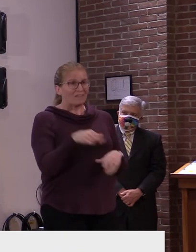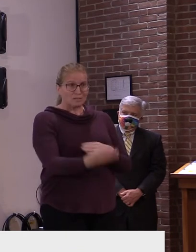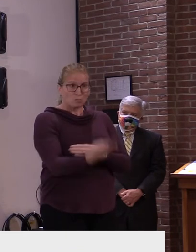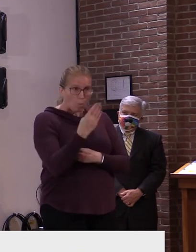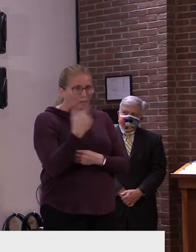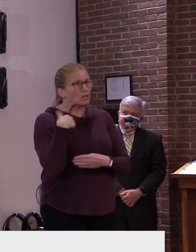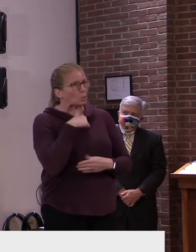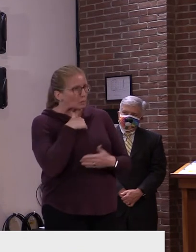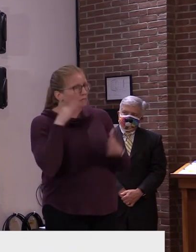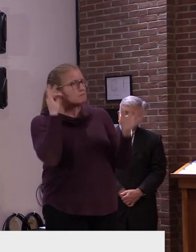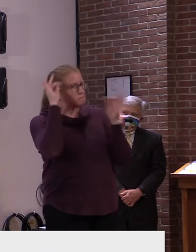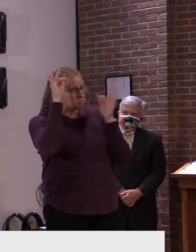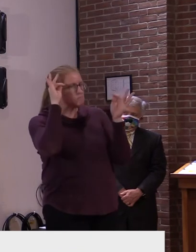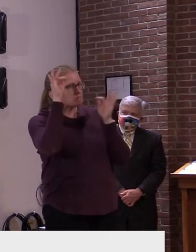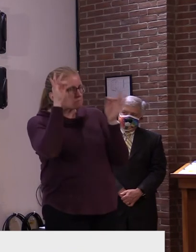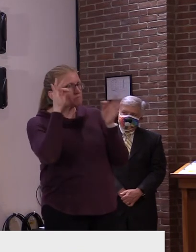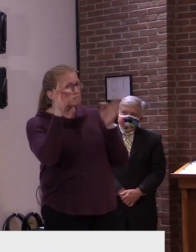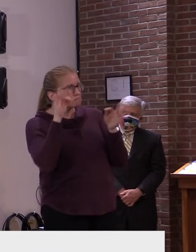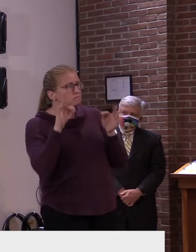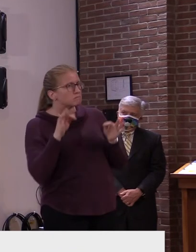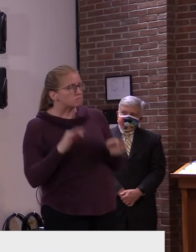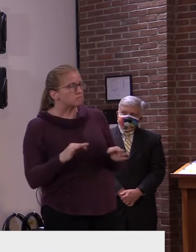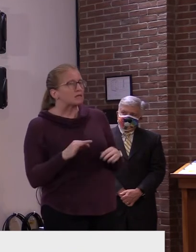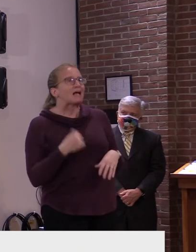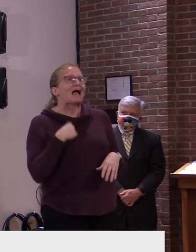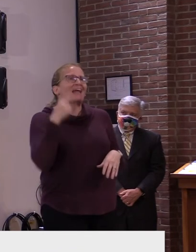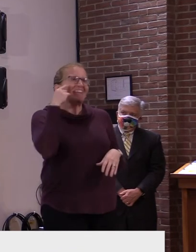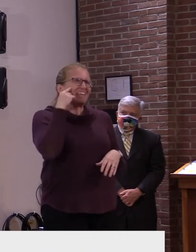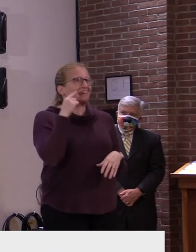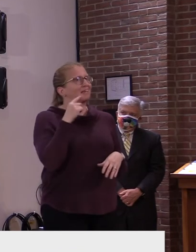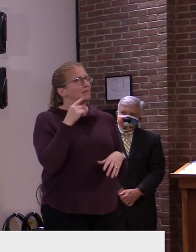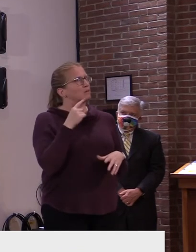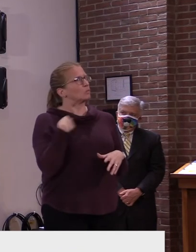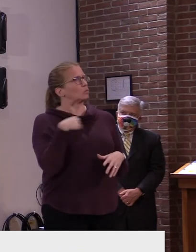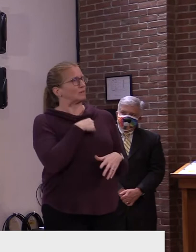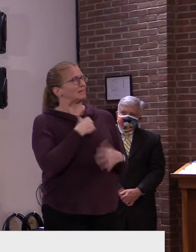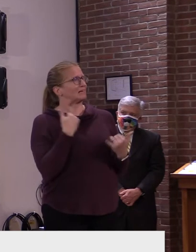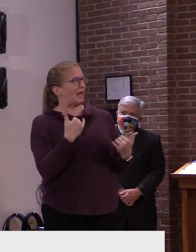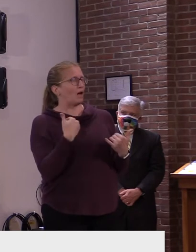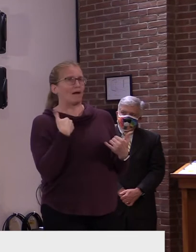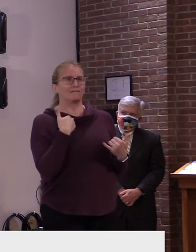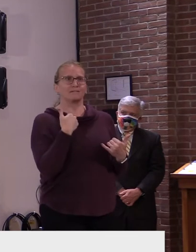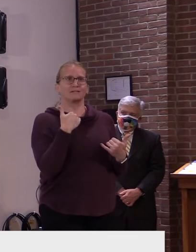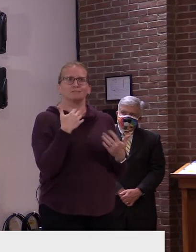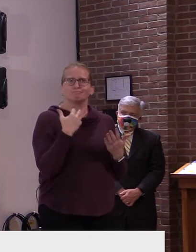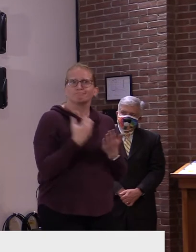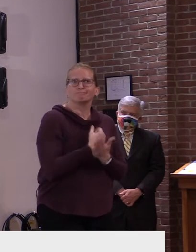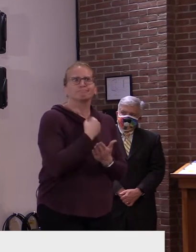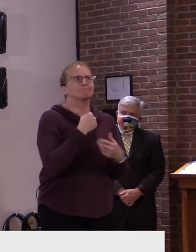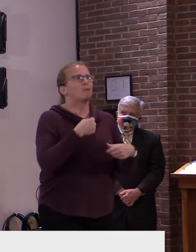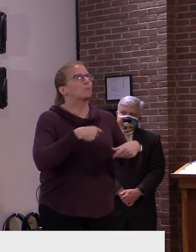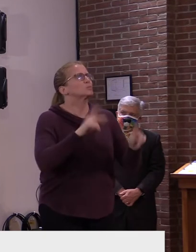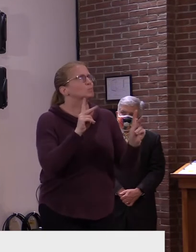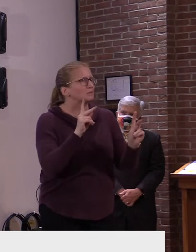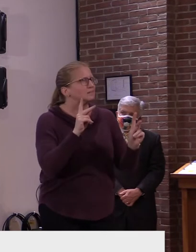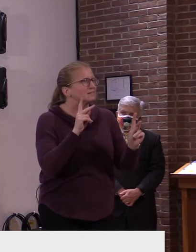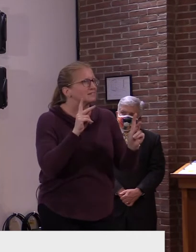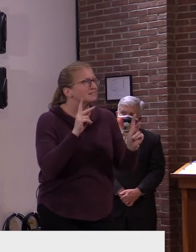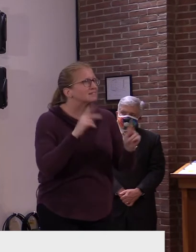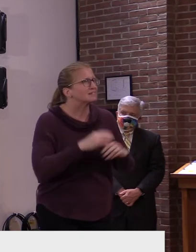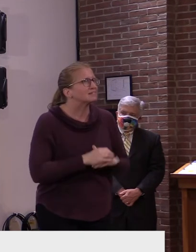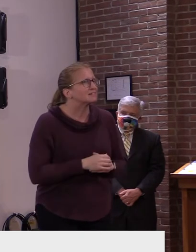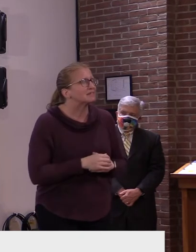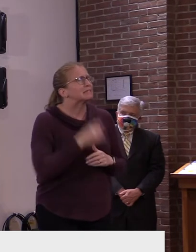morning provides us with a very unique opportunity to look at that data look at